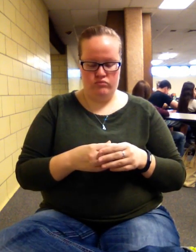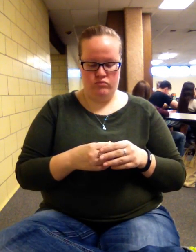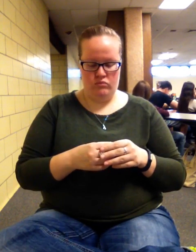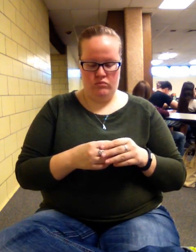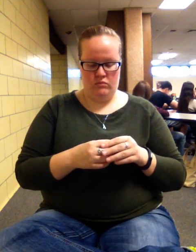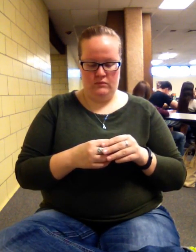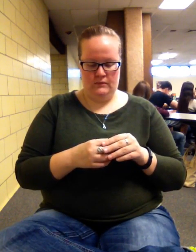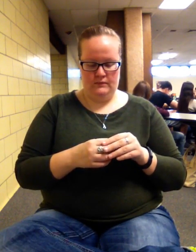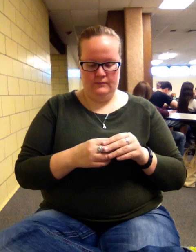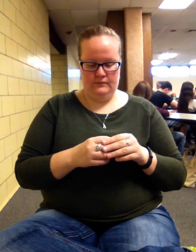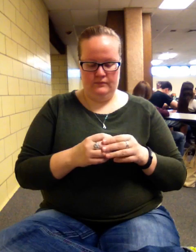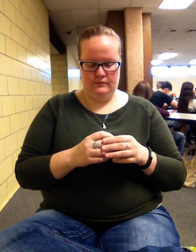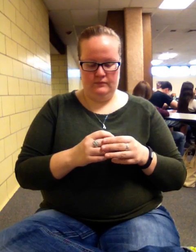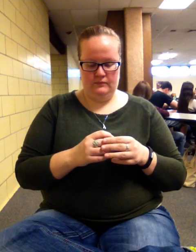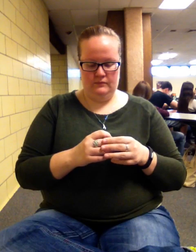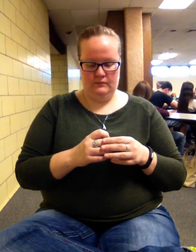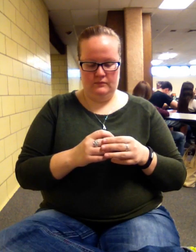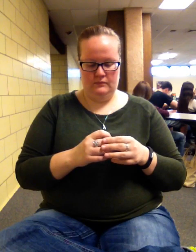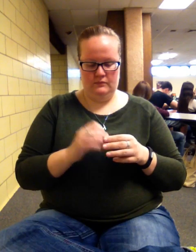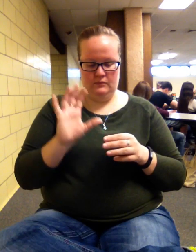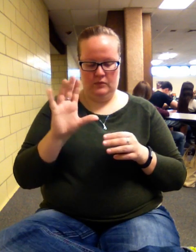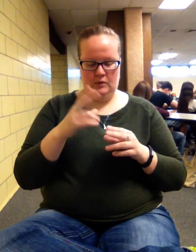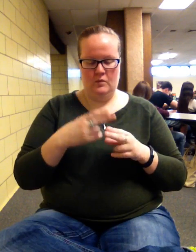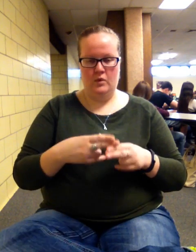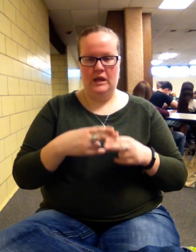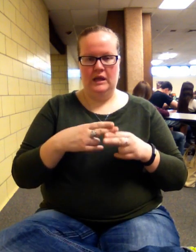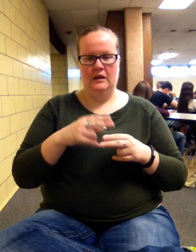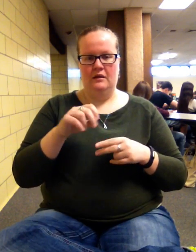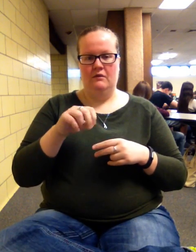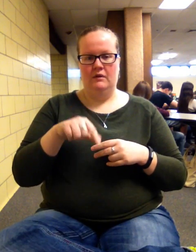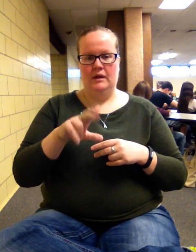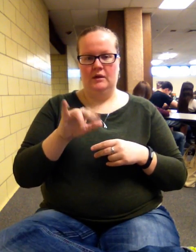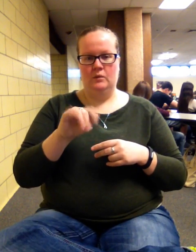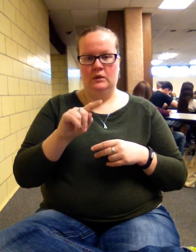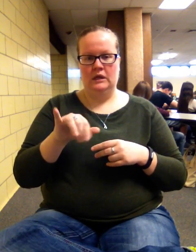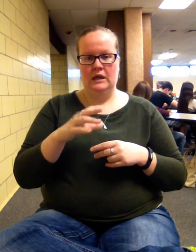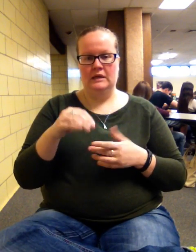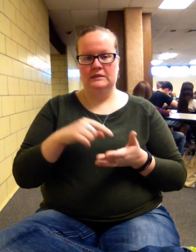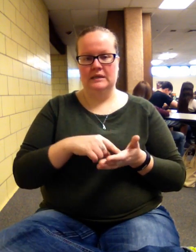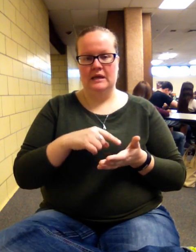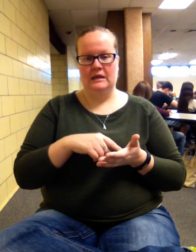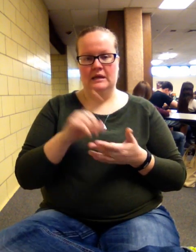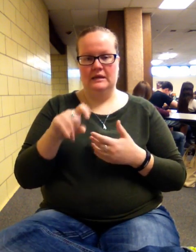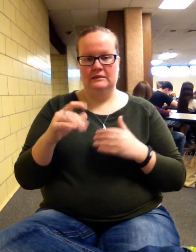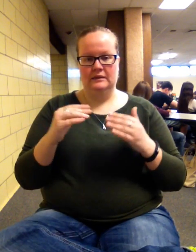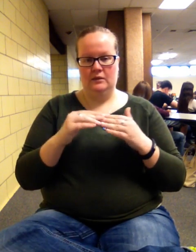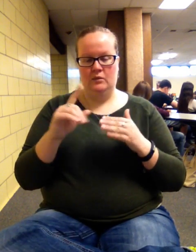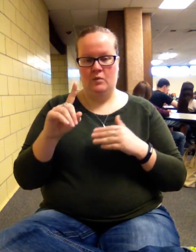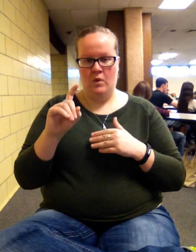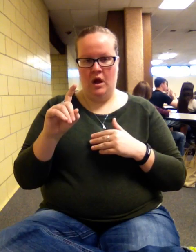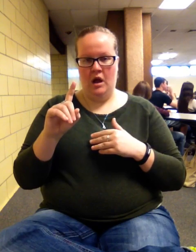Your weight of equity plus your weight of debt has to equal 1 or 100%.